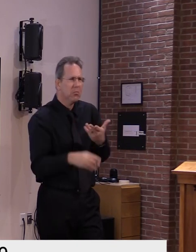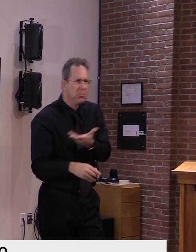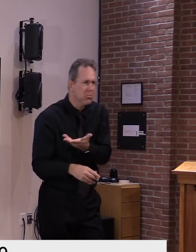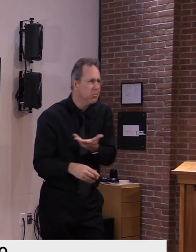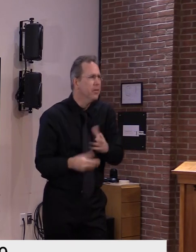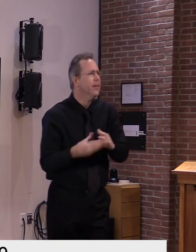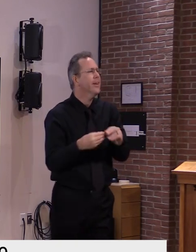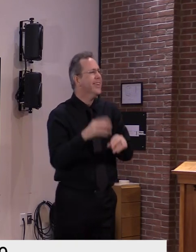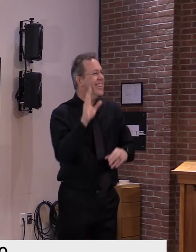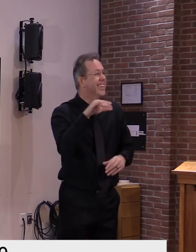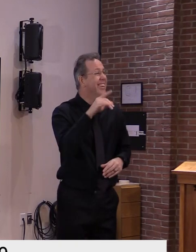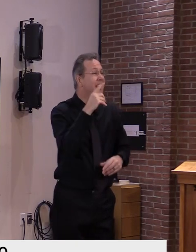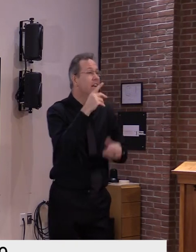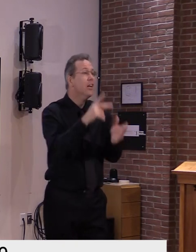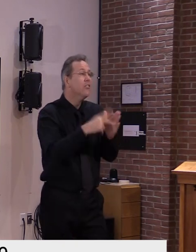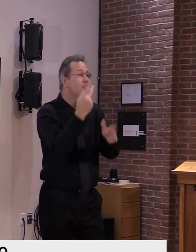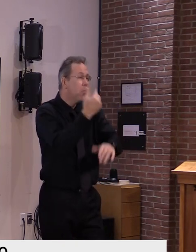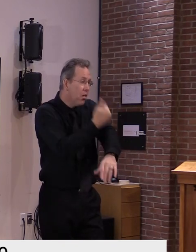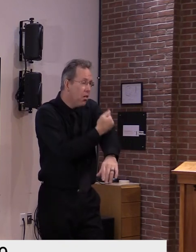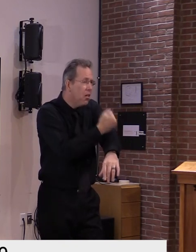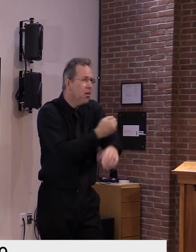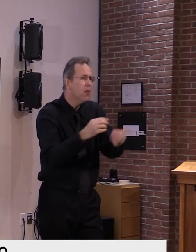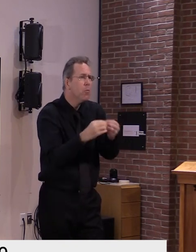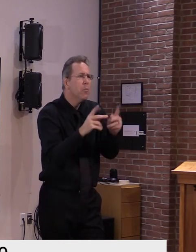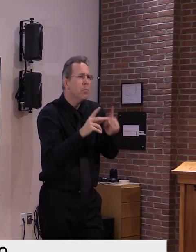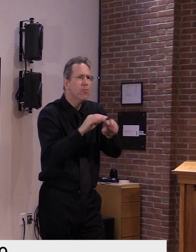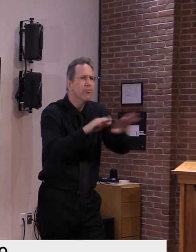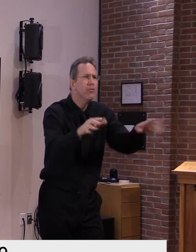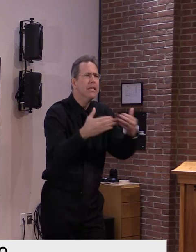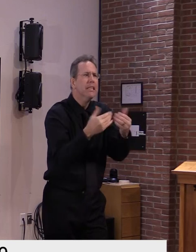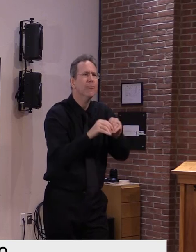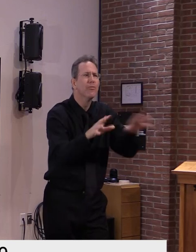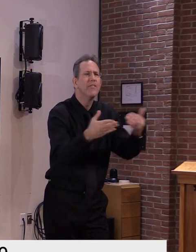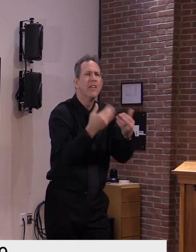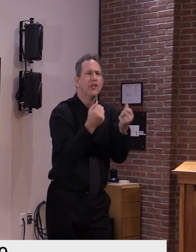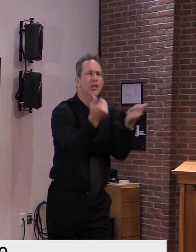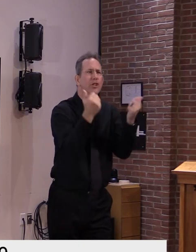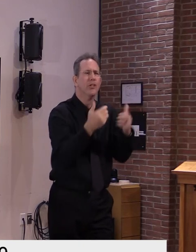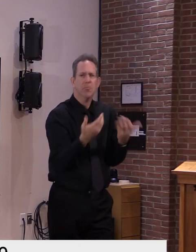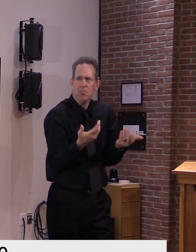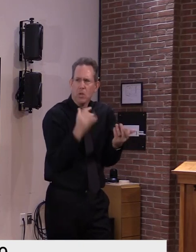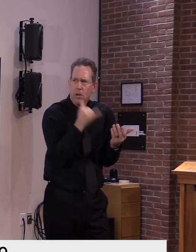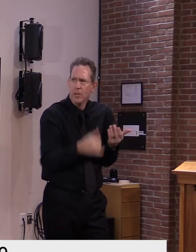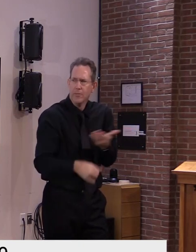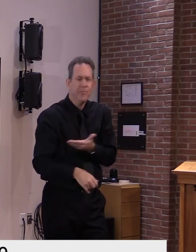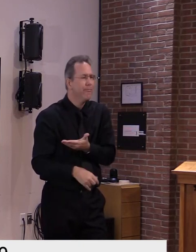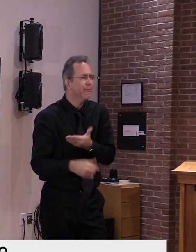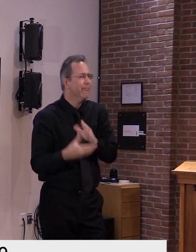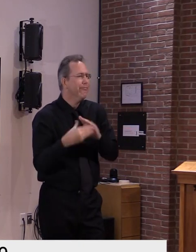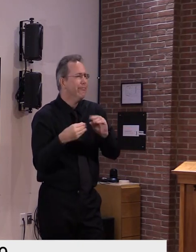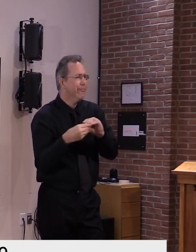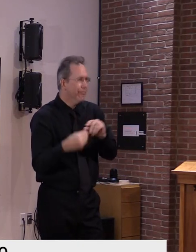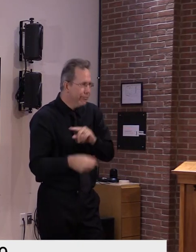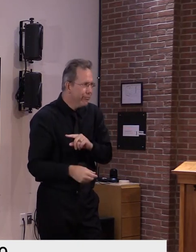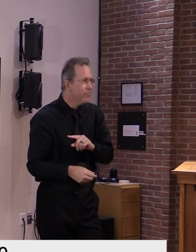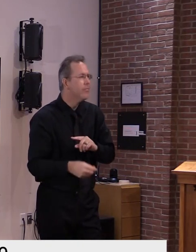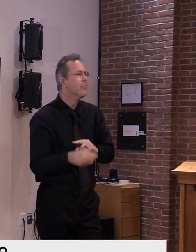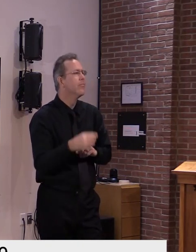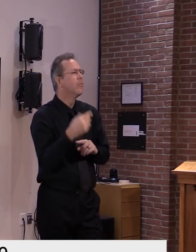manufacturer themselves and the study results that you've pointed out, some of the preliminary data that has become